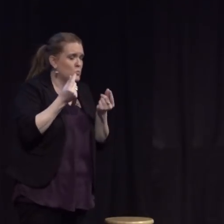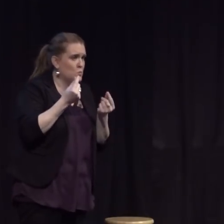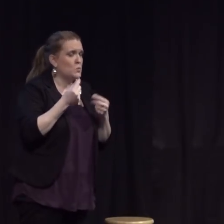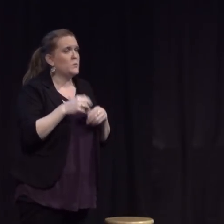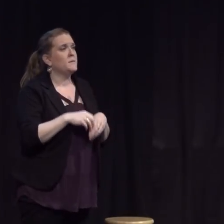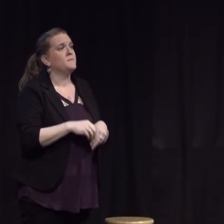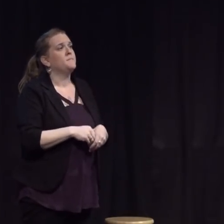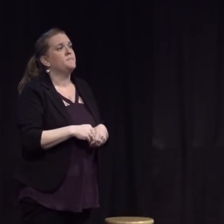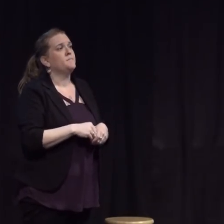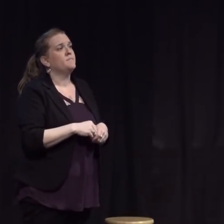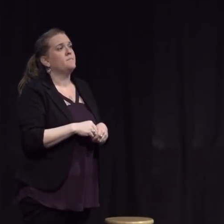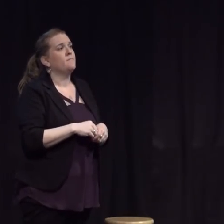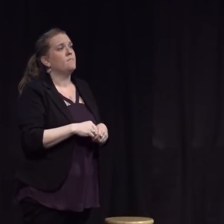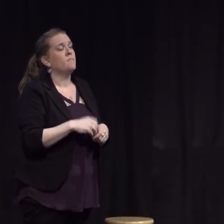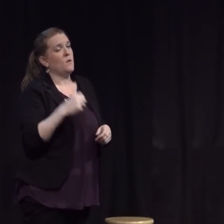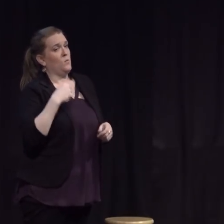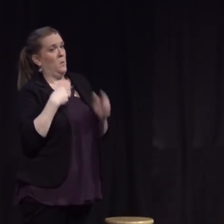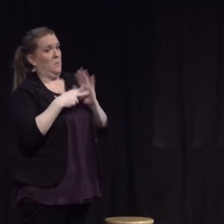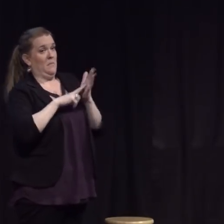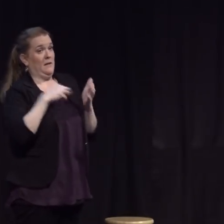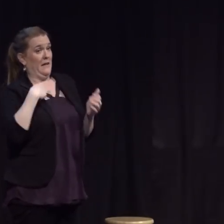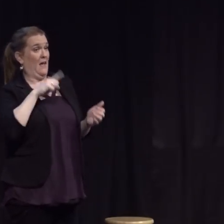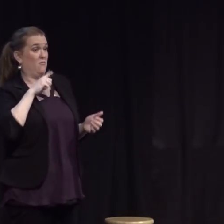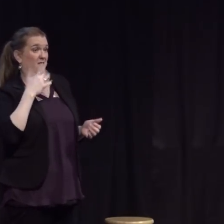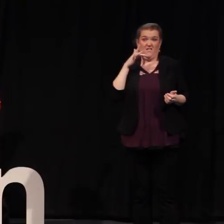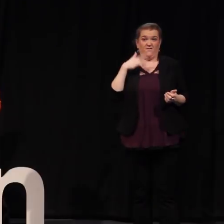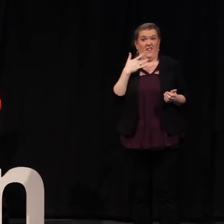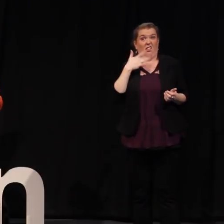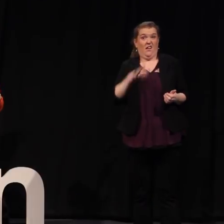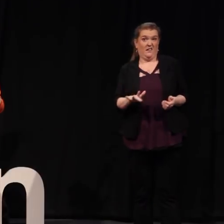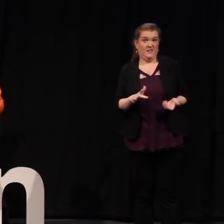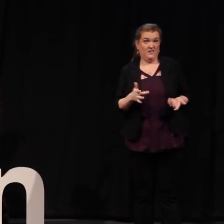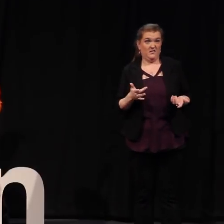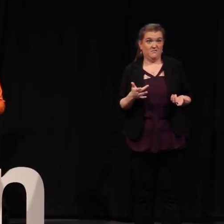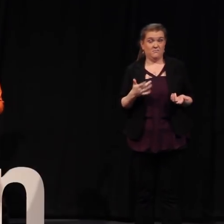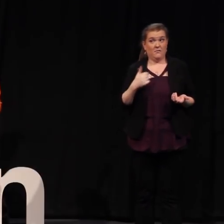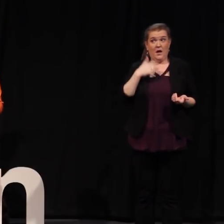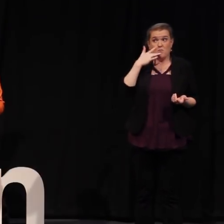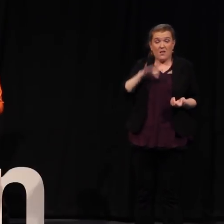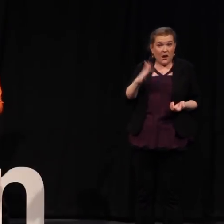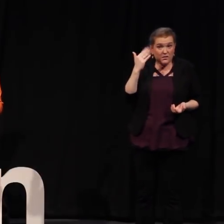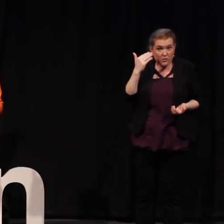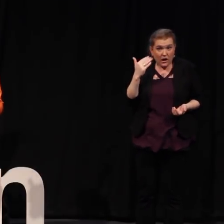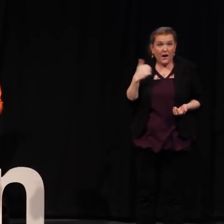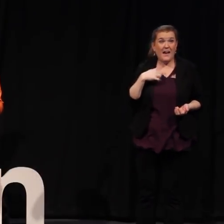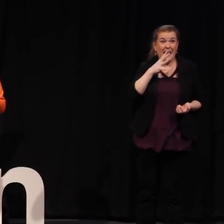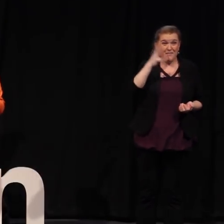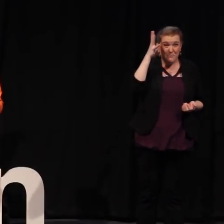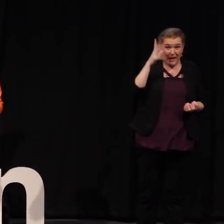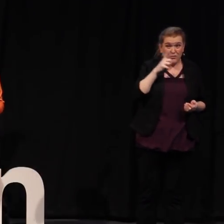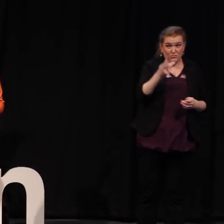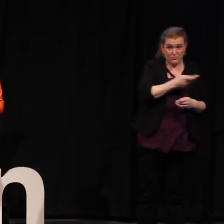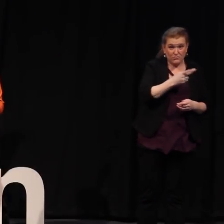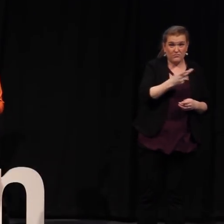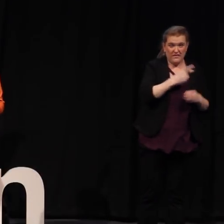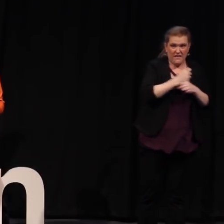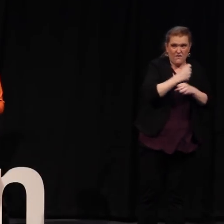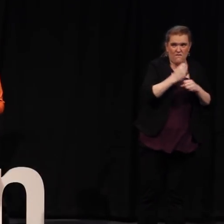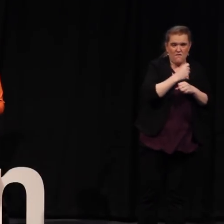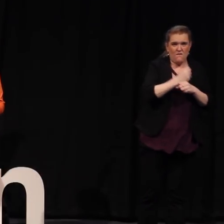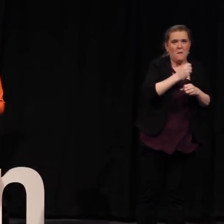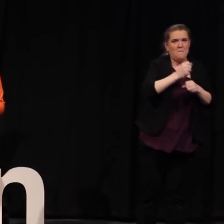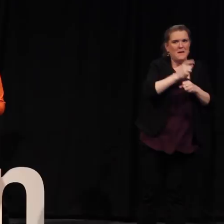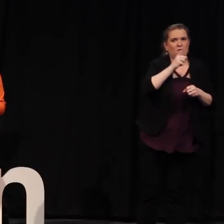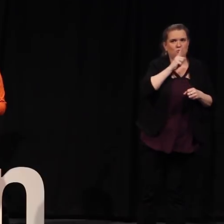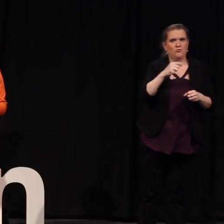I would thus consider myself one of the lucky ones. I was blessed with parents that did all they could to ensure that I reached my fullest